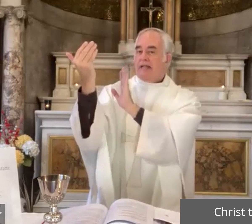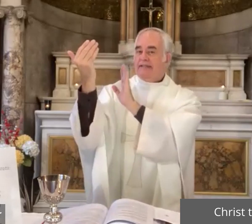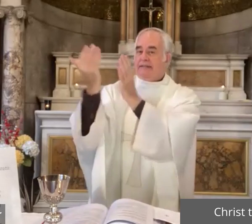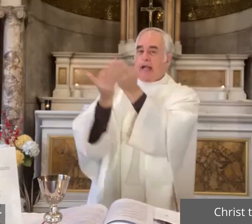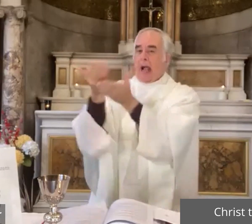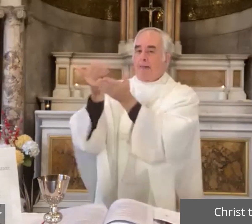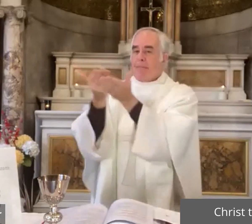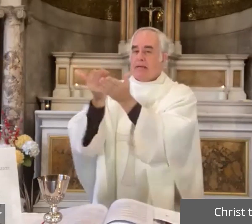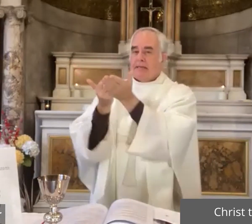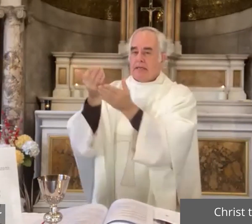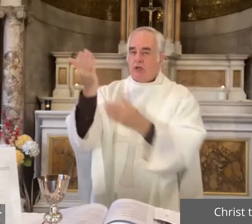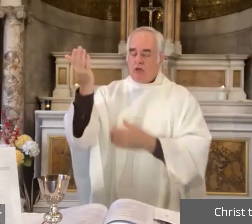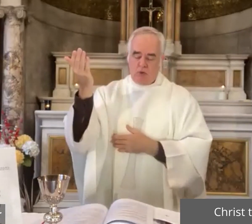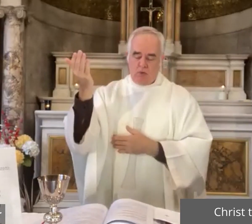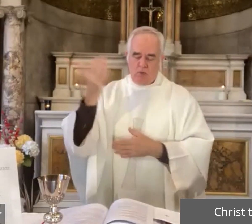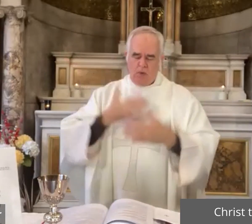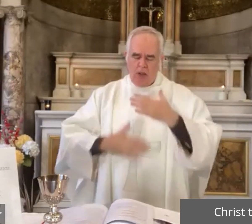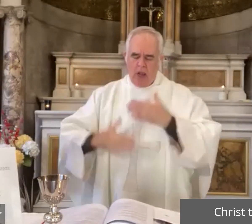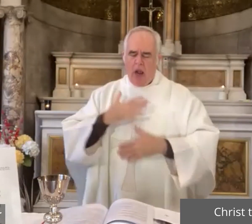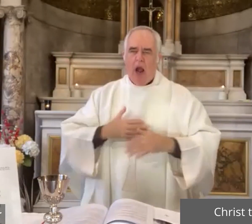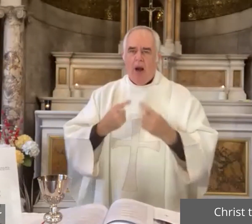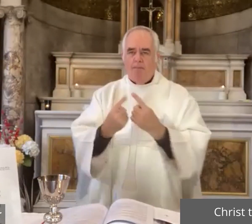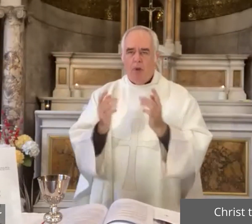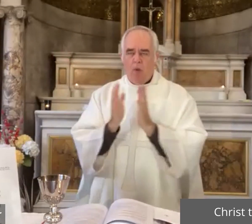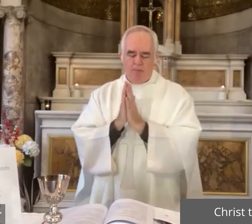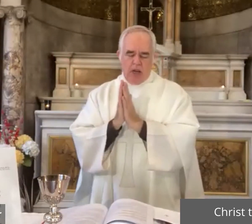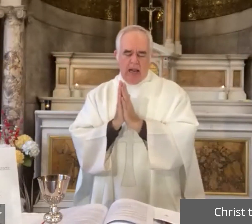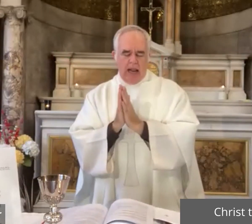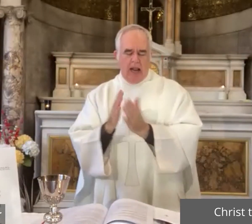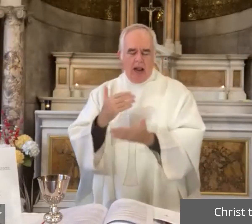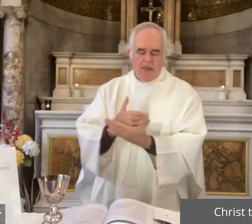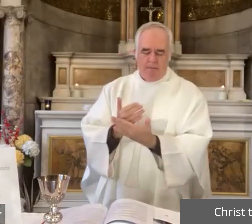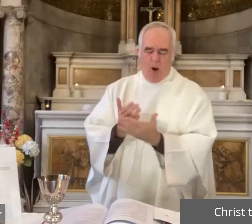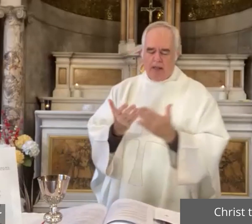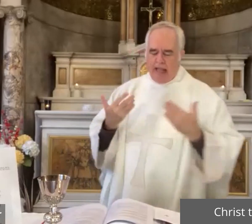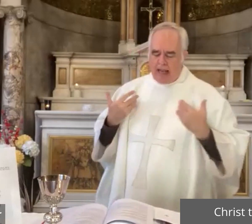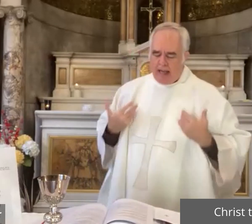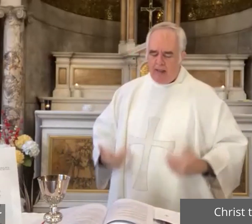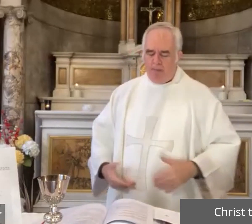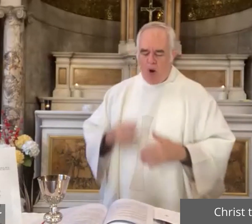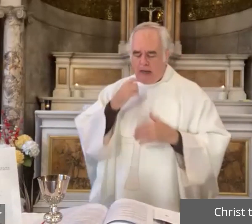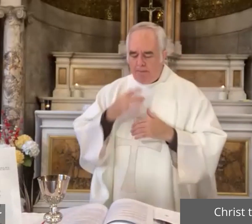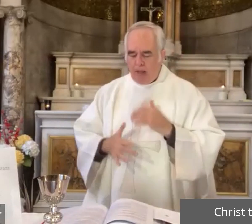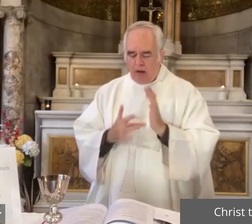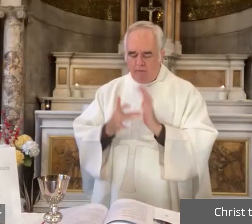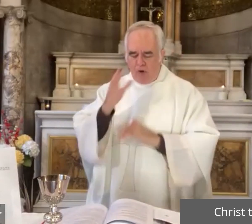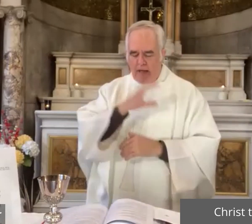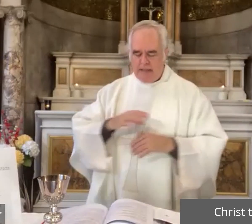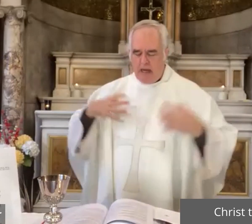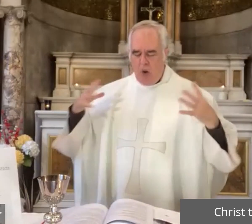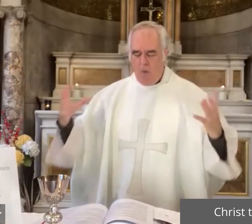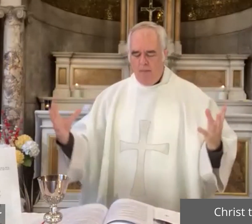your presence and minister to you. Humbly we pray that partaking the body and blood